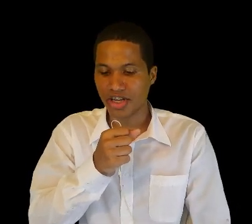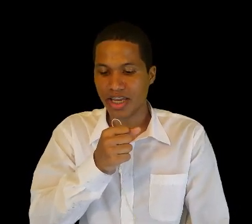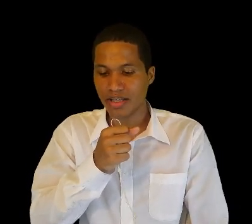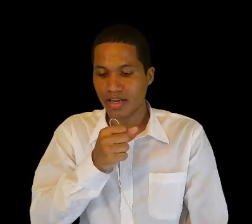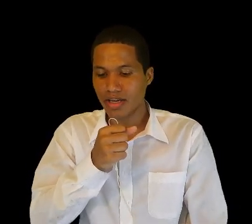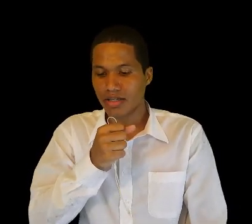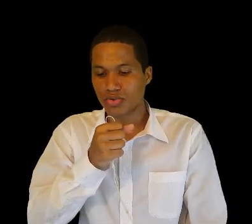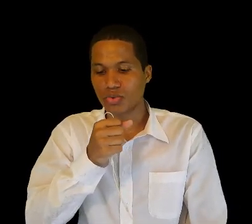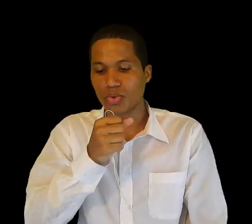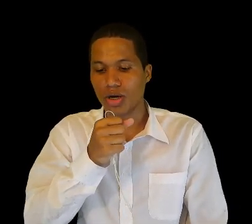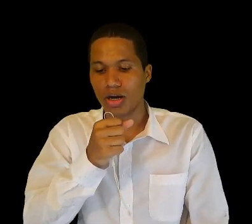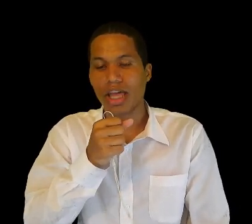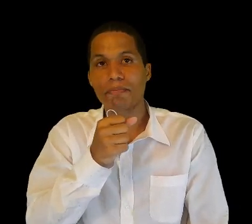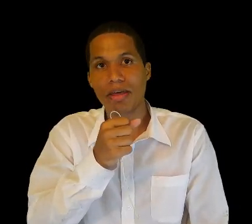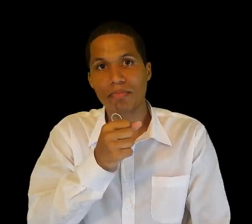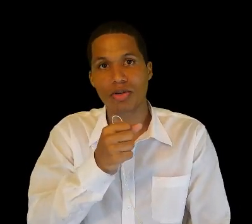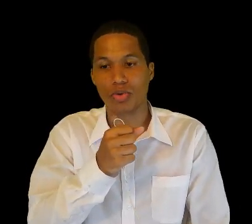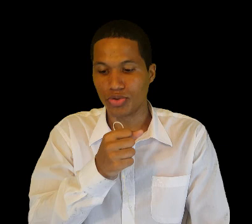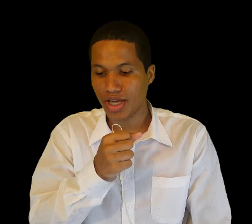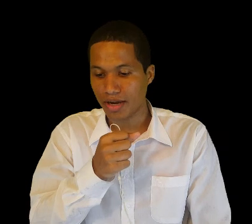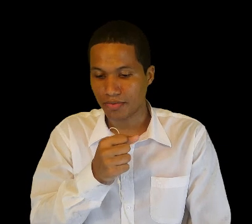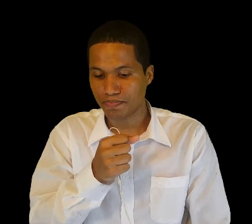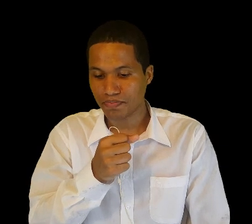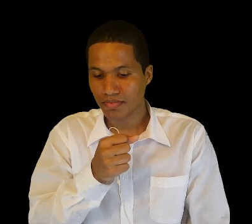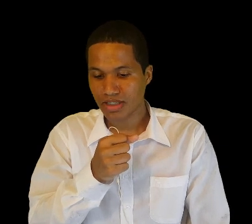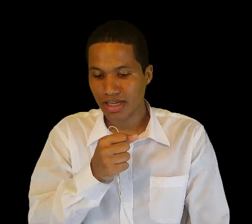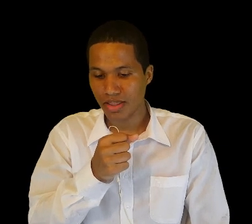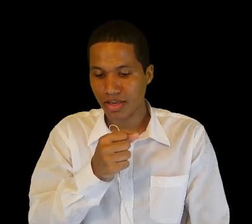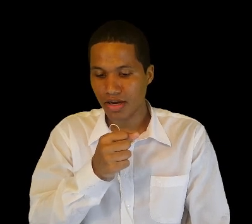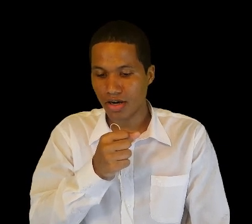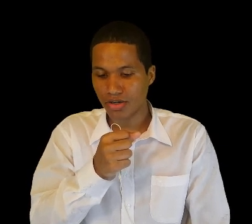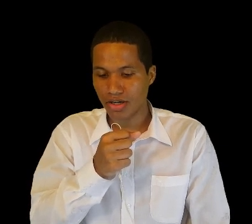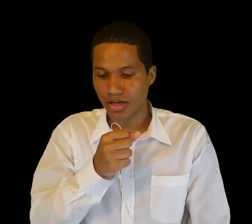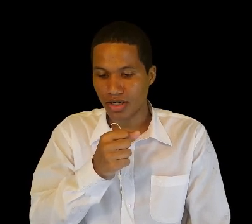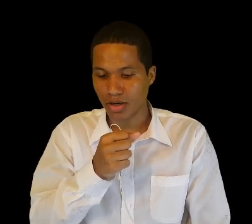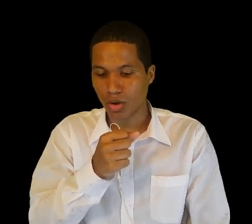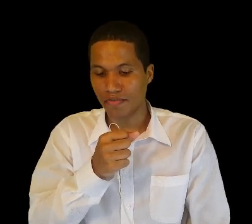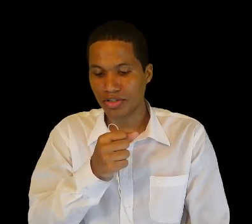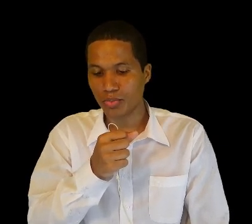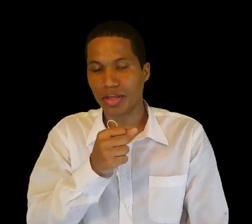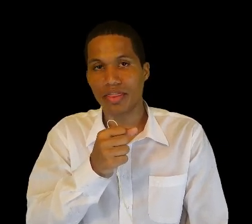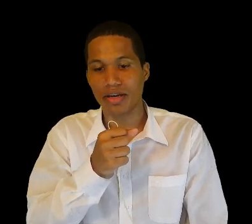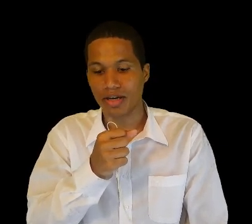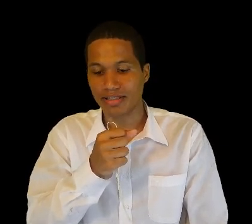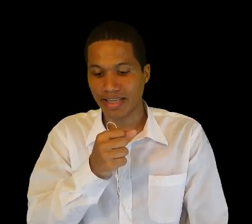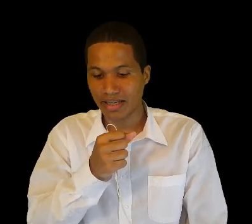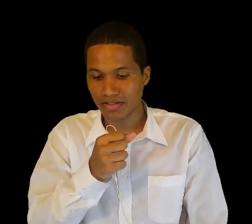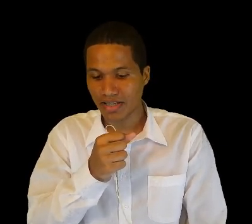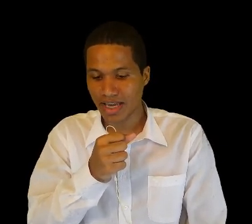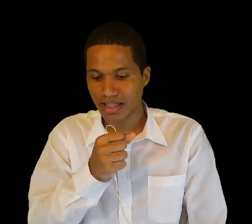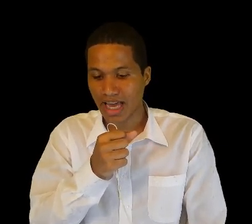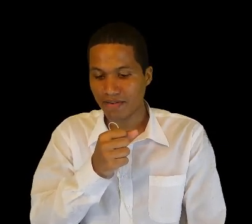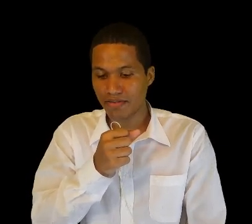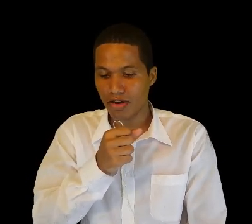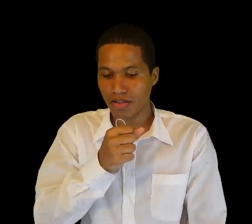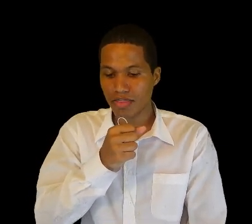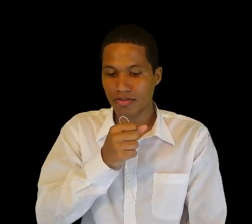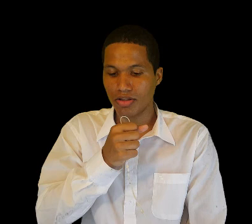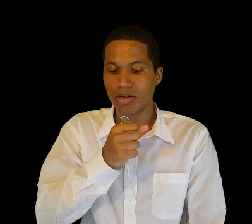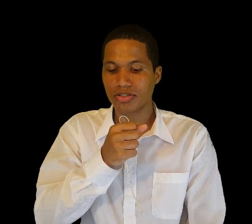a shade to help them cool down. They are covered with scales and